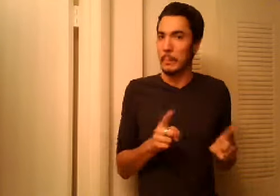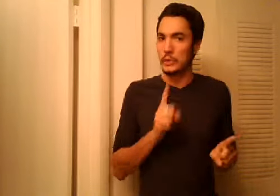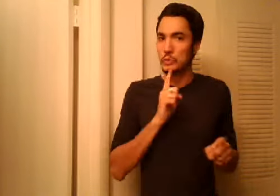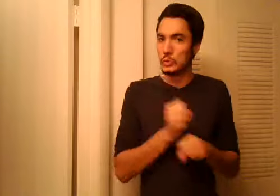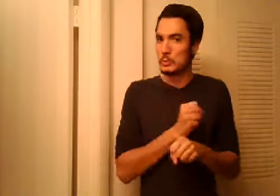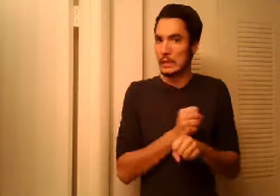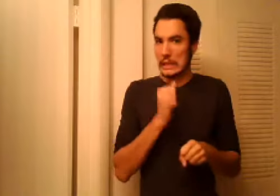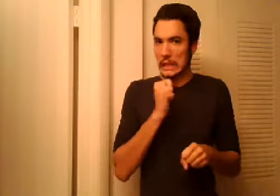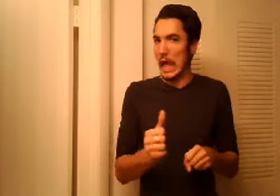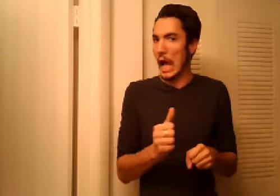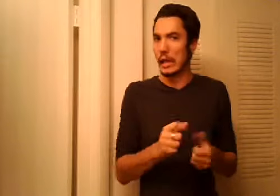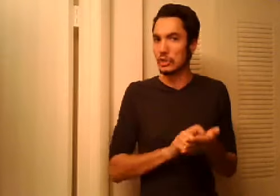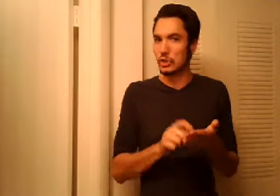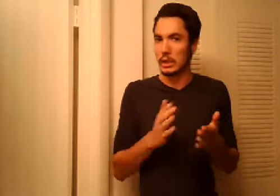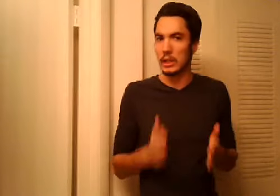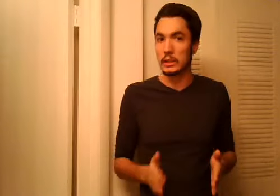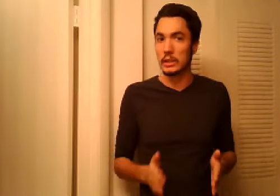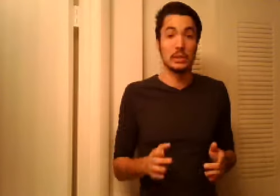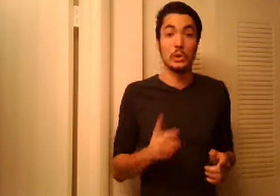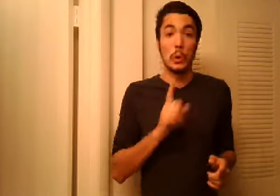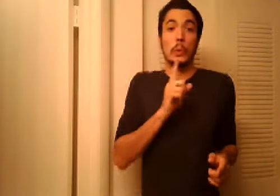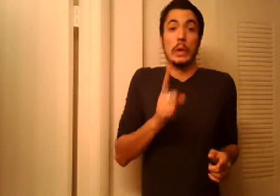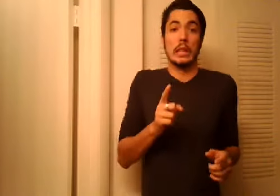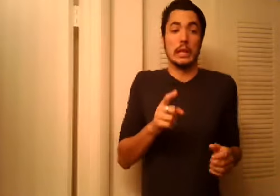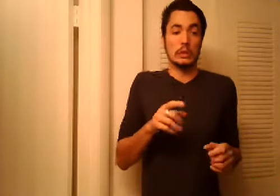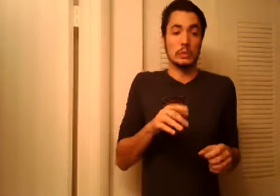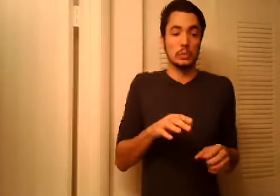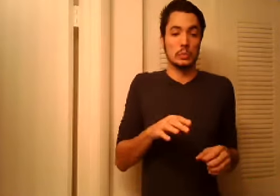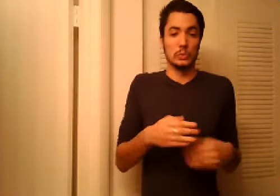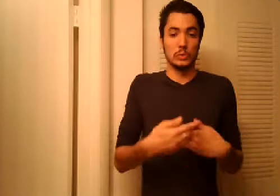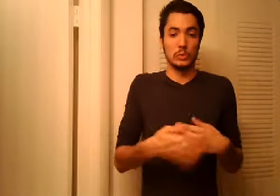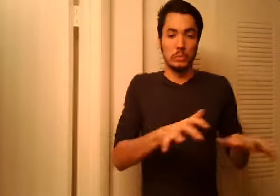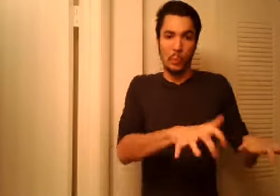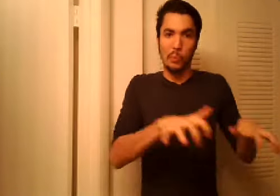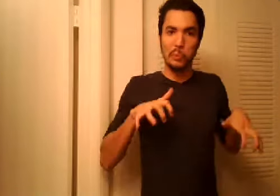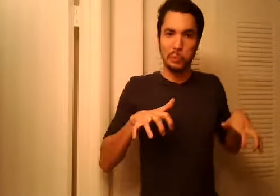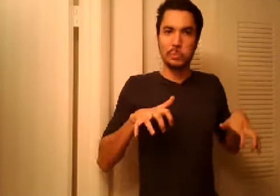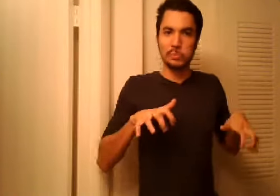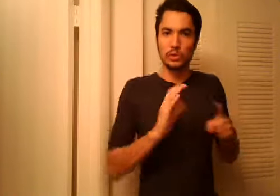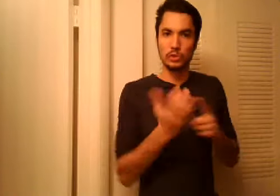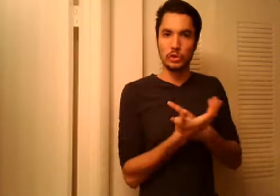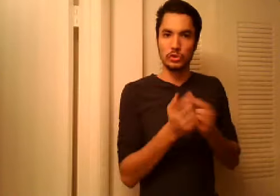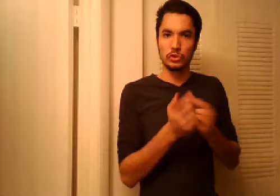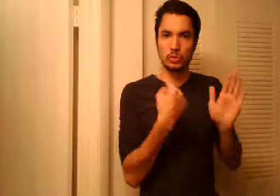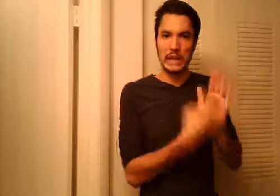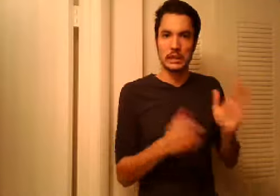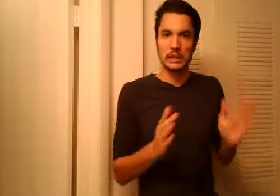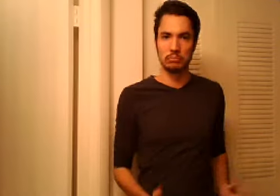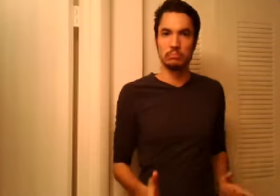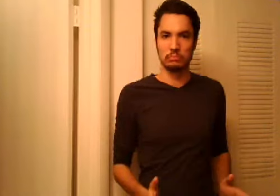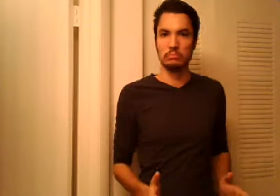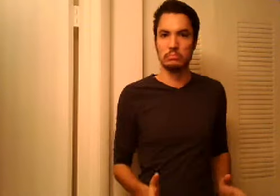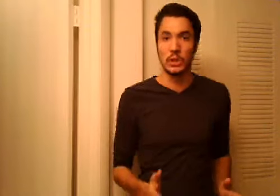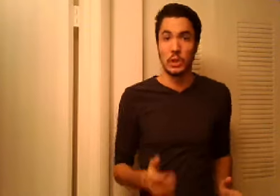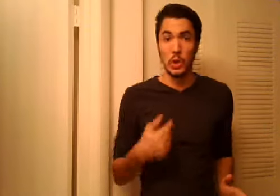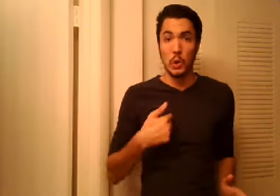in a room full of cultural critics, right? And we are not the same thing. We try to sort of poke holes in things instead of telling stories.